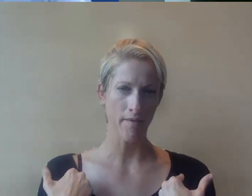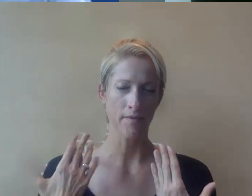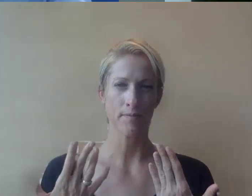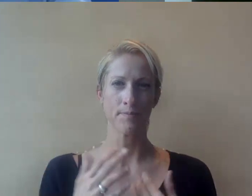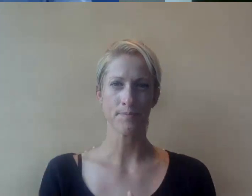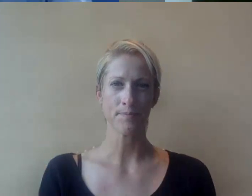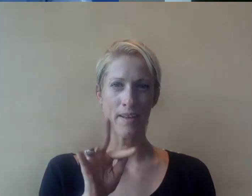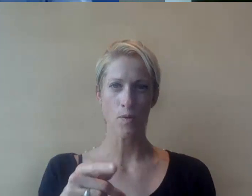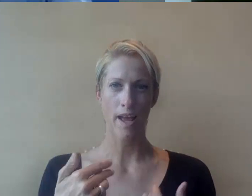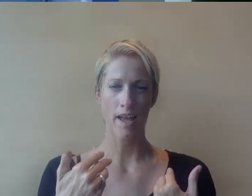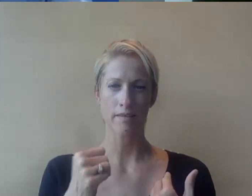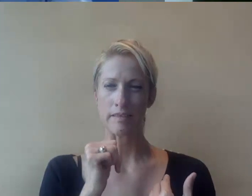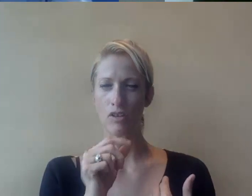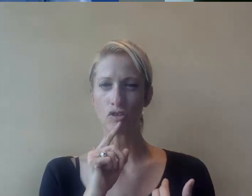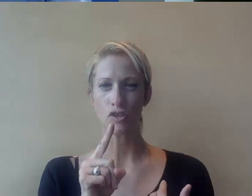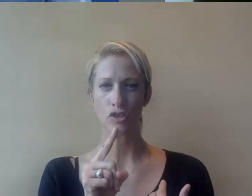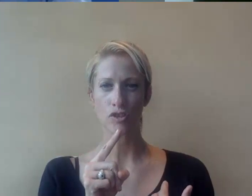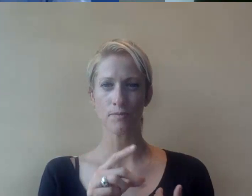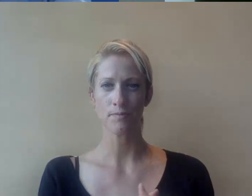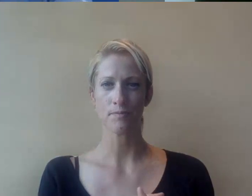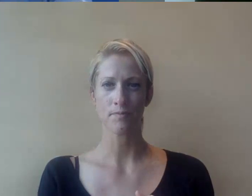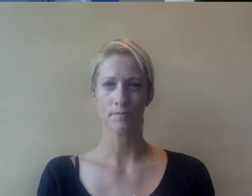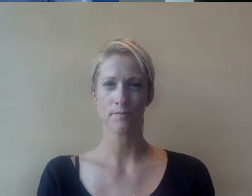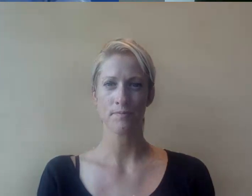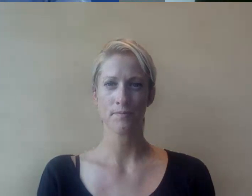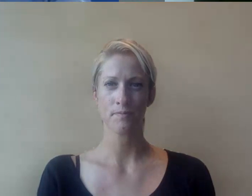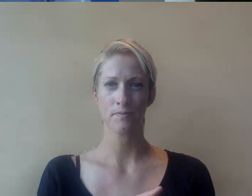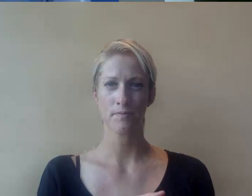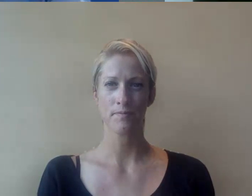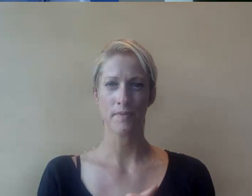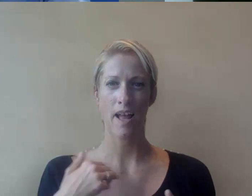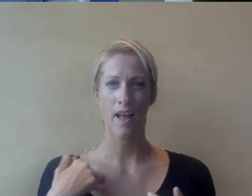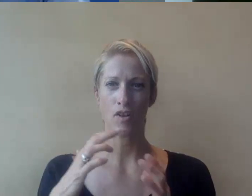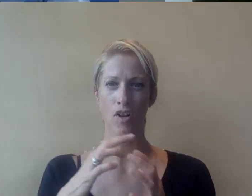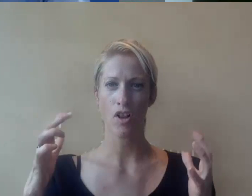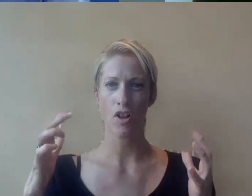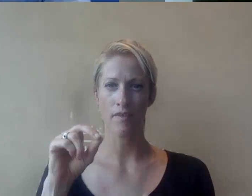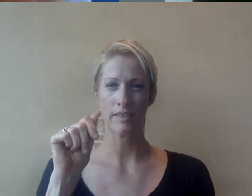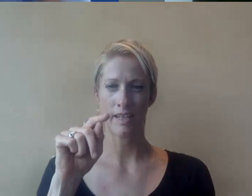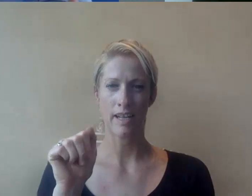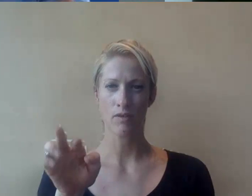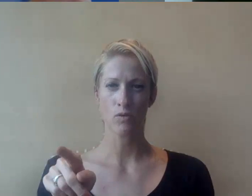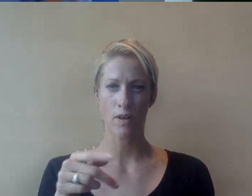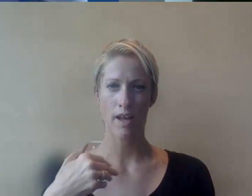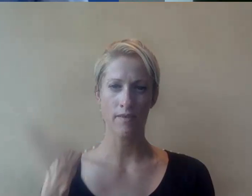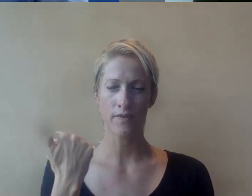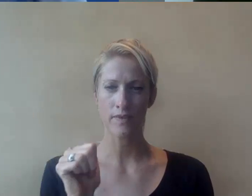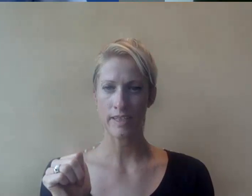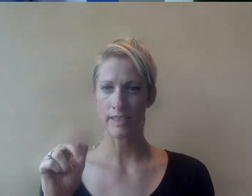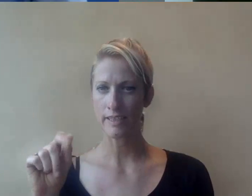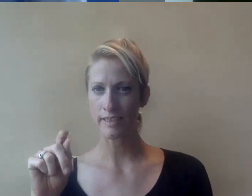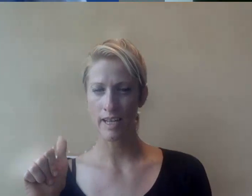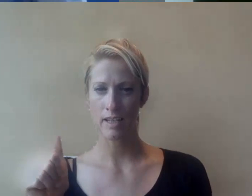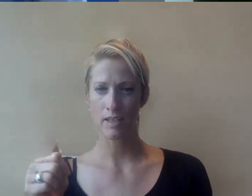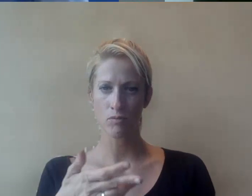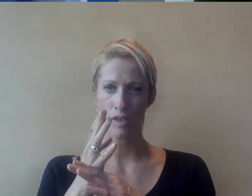if you have it. I know I've been watching your LinkedIn and you're very active with a lot of data and ideas. So do you have any data or projections on